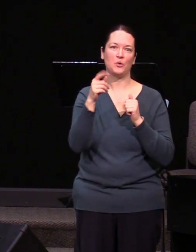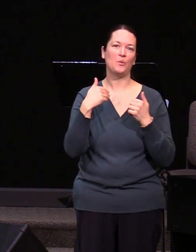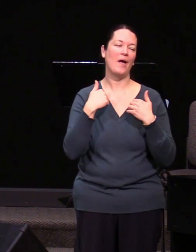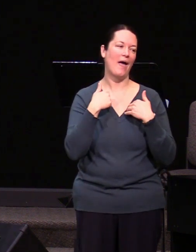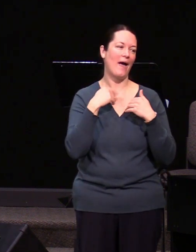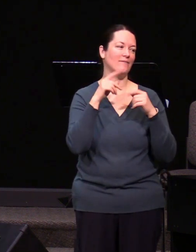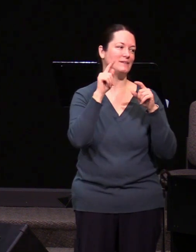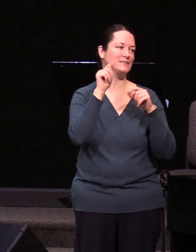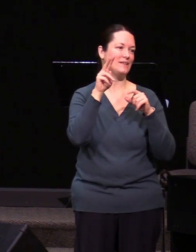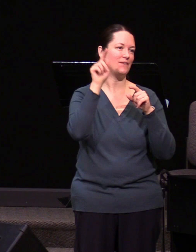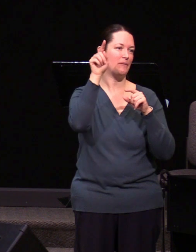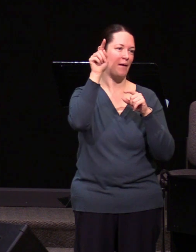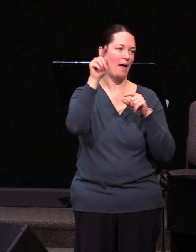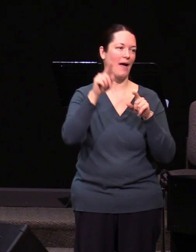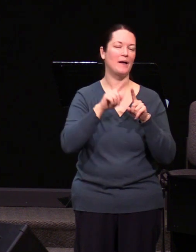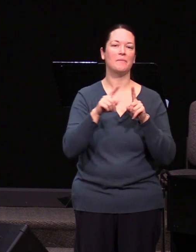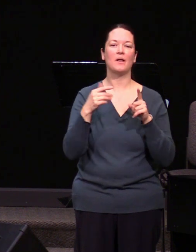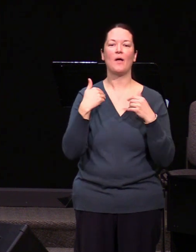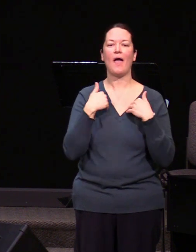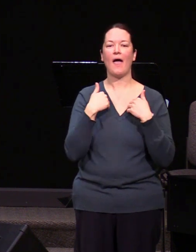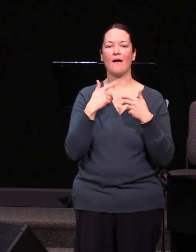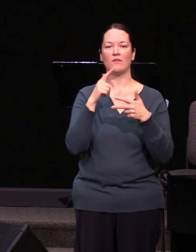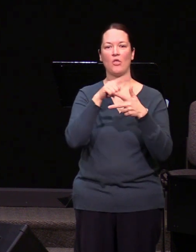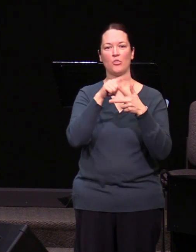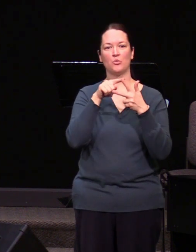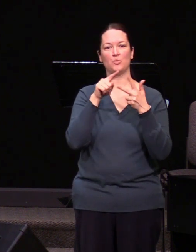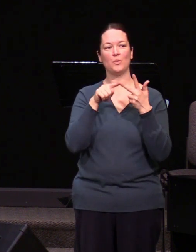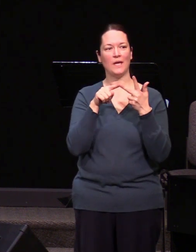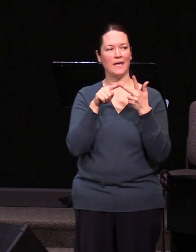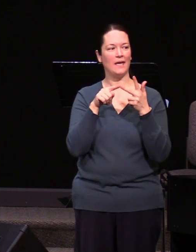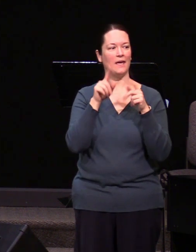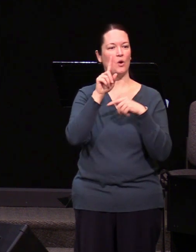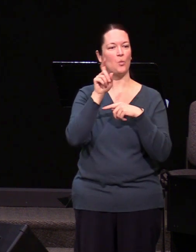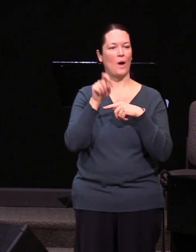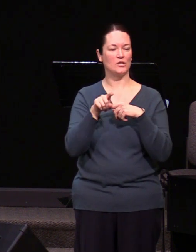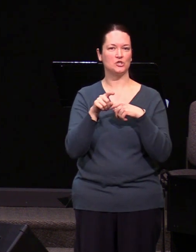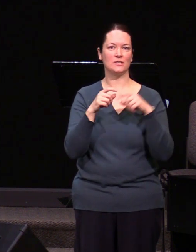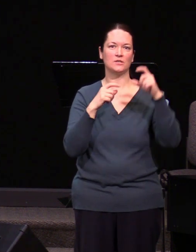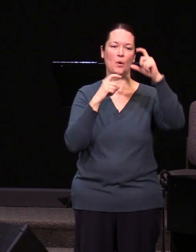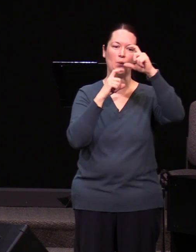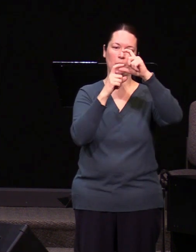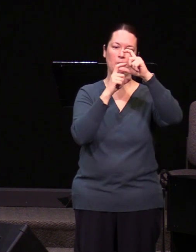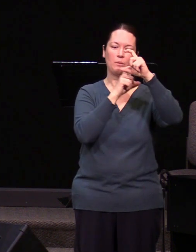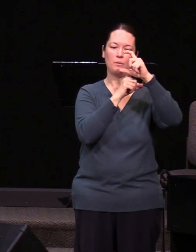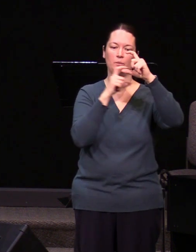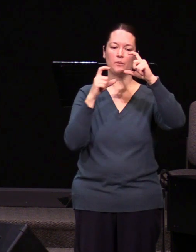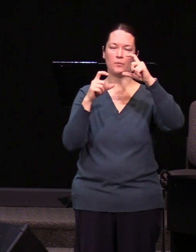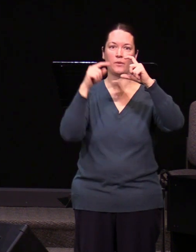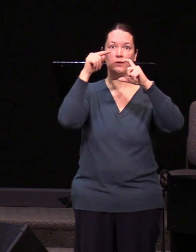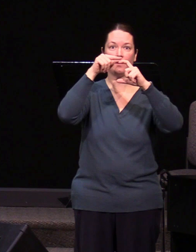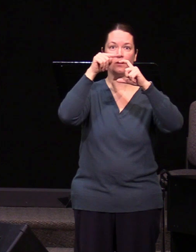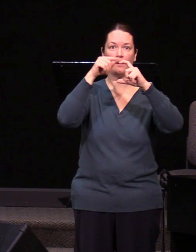Venn diagram. There are three questions to ask yourself. One, what breaks your heart?